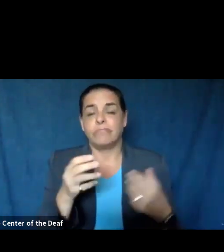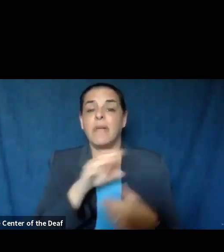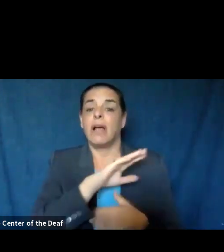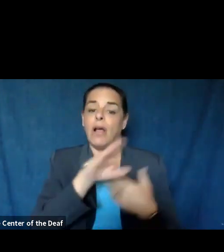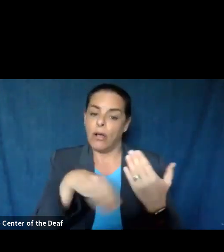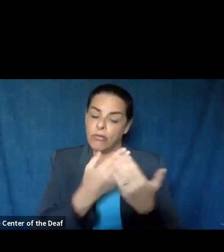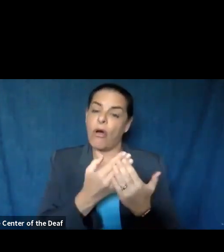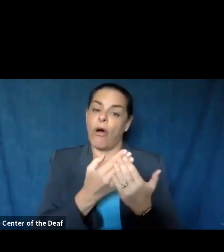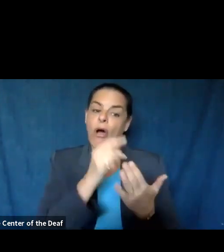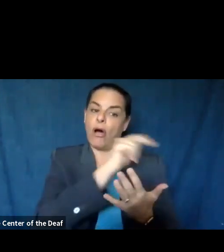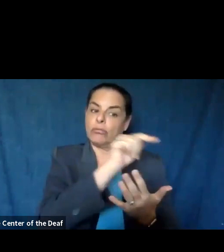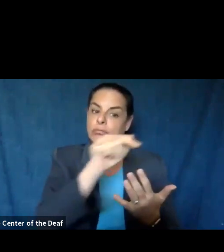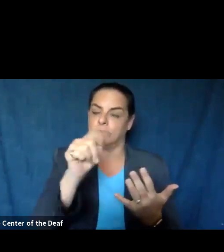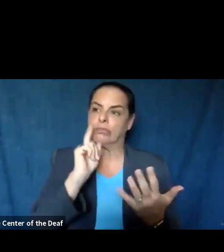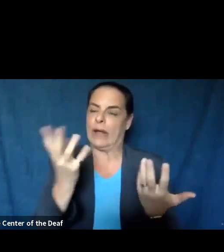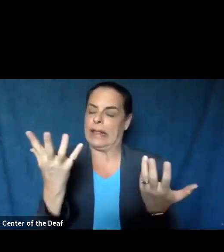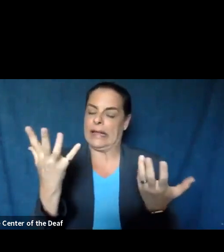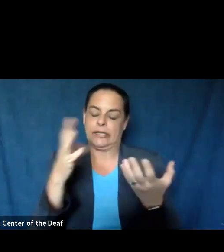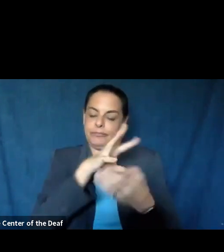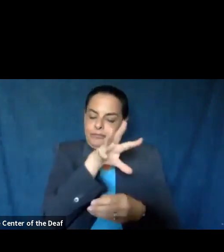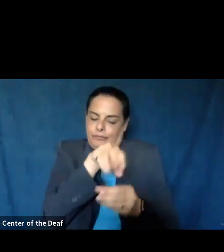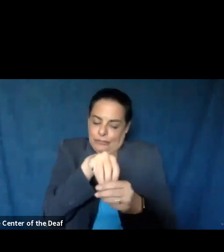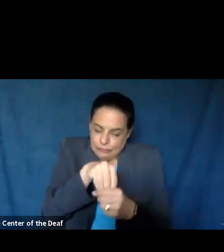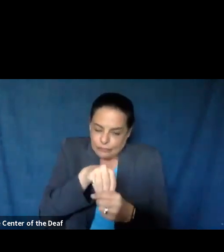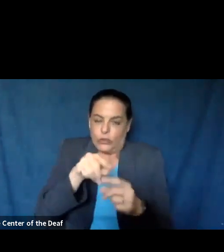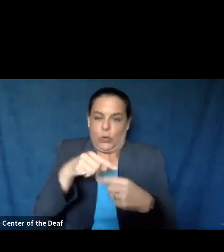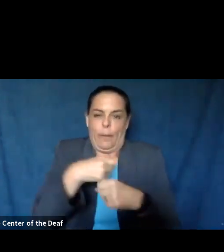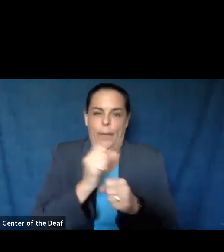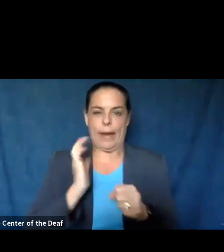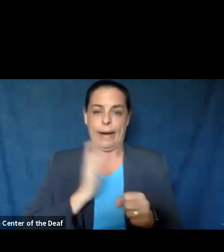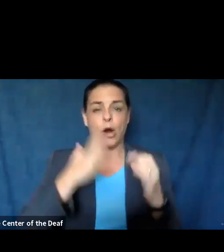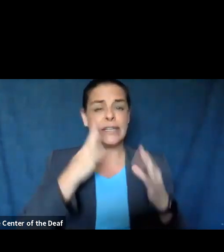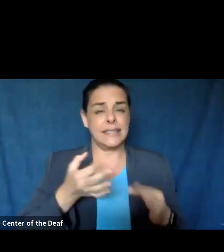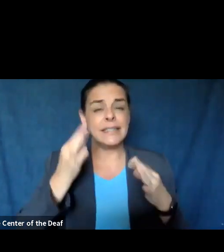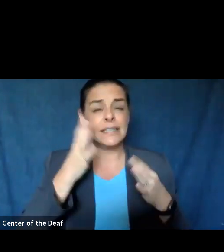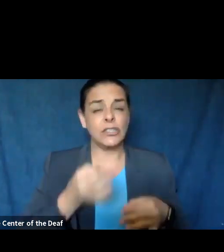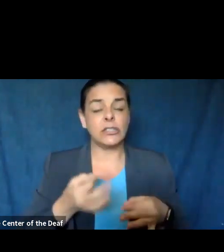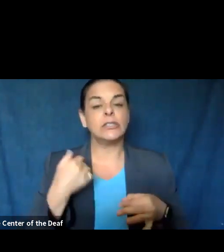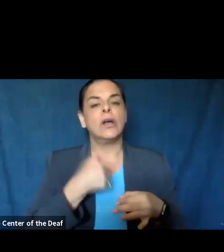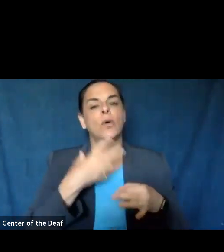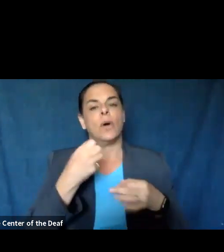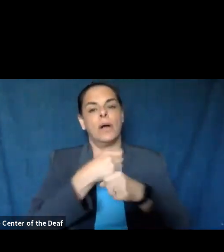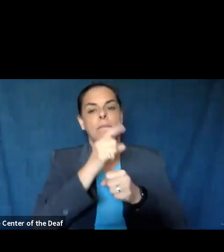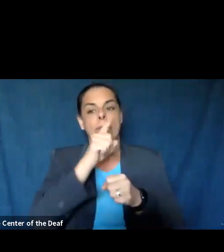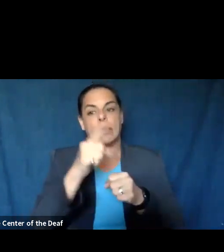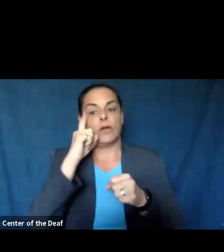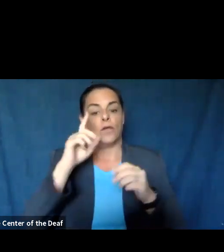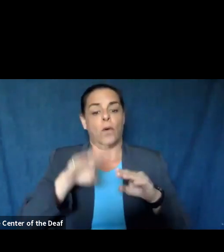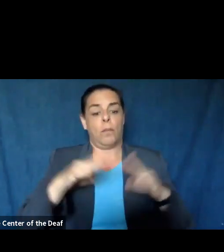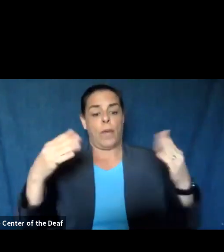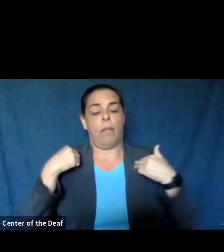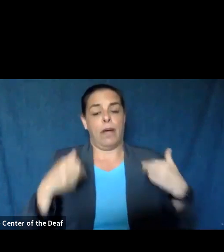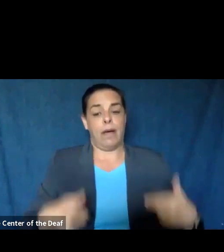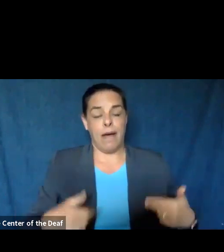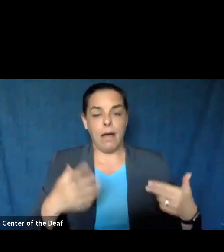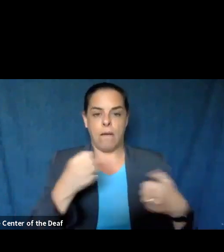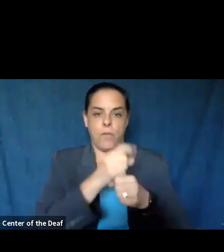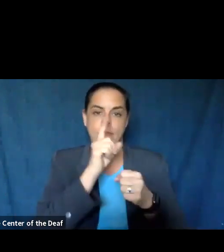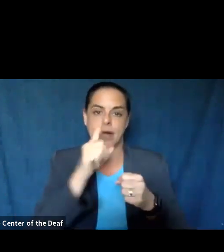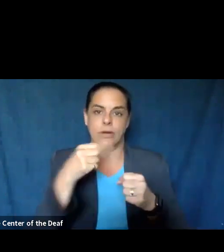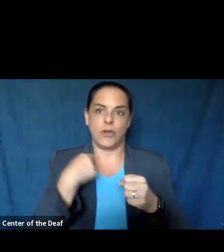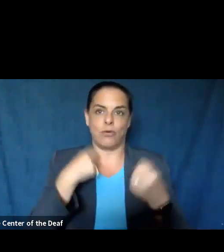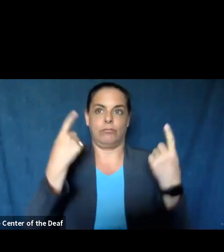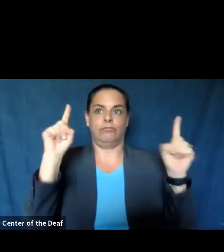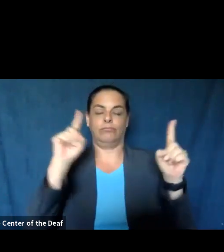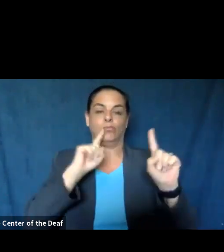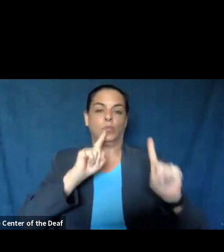all really entwine together. So we want to make sure that we are able to, on the public health side, effectively respond to the